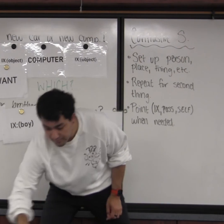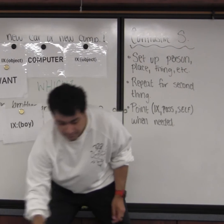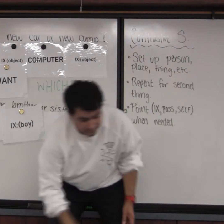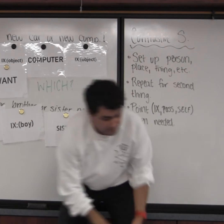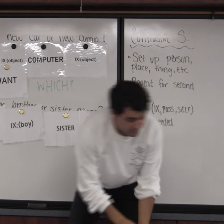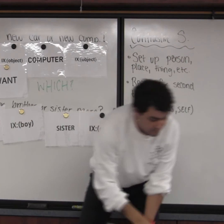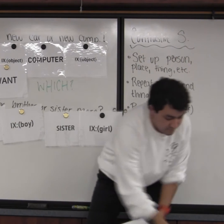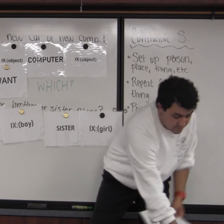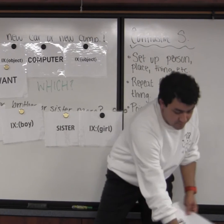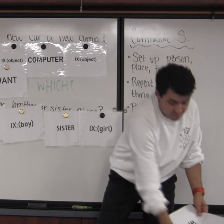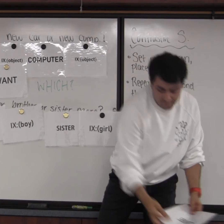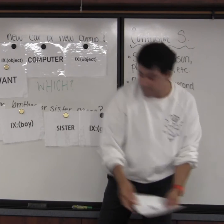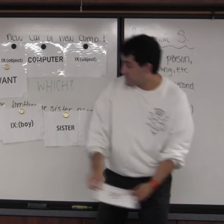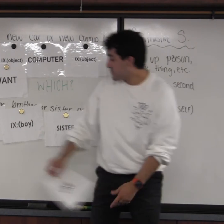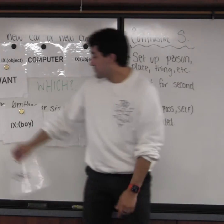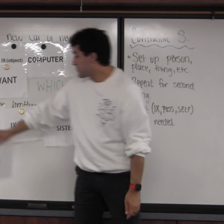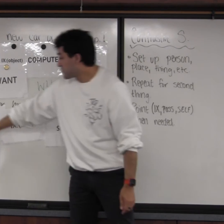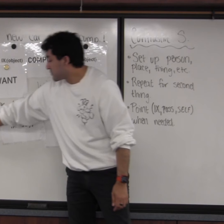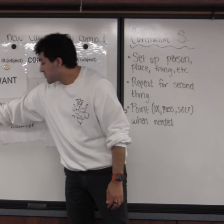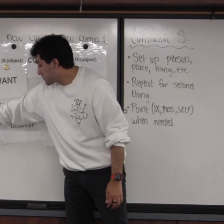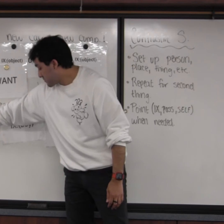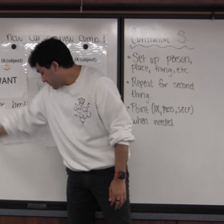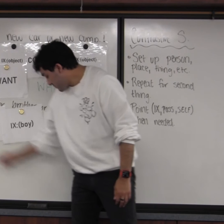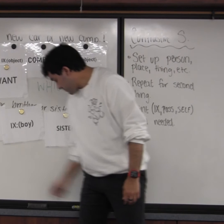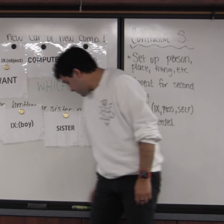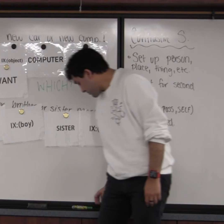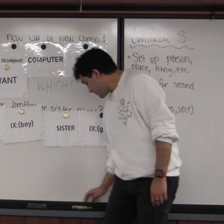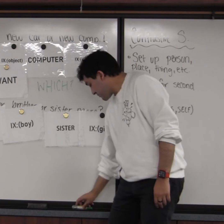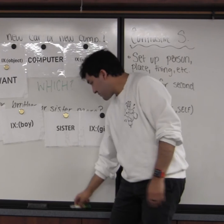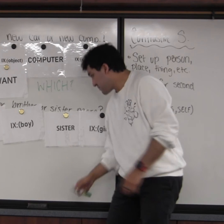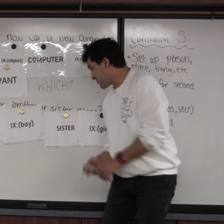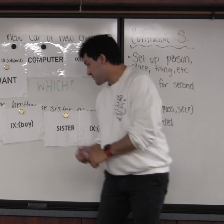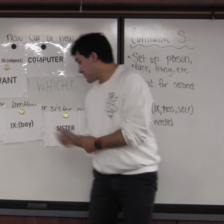And then we have like more. And again, we have another which one.